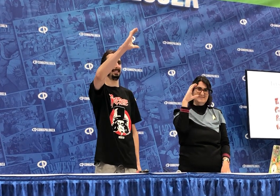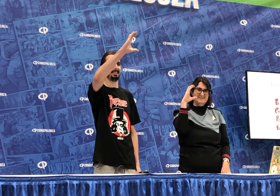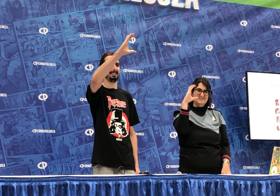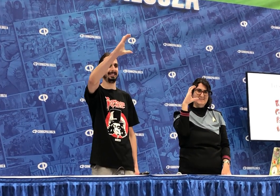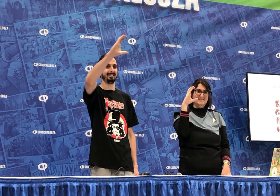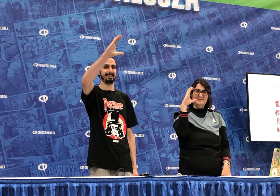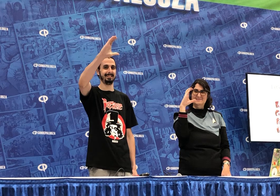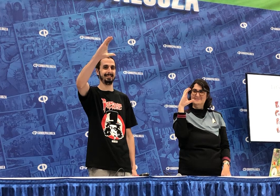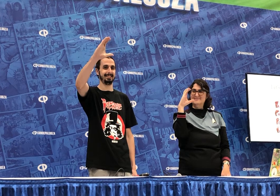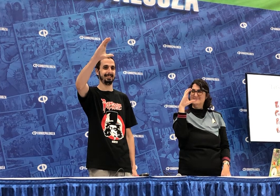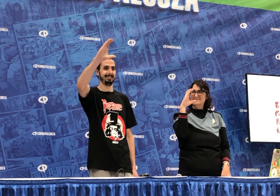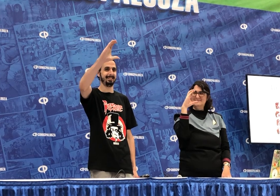C,